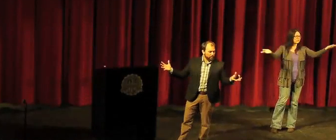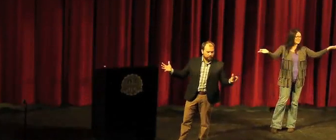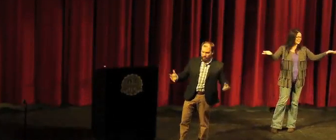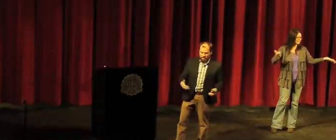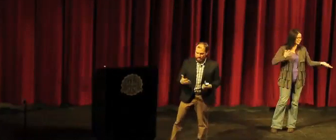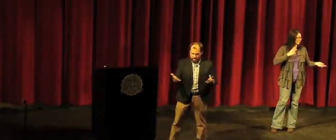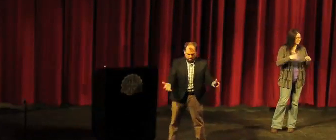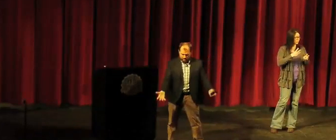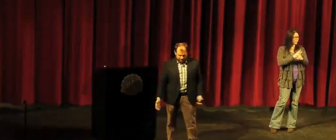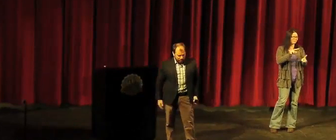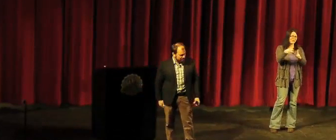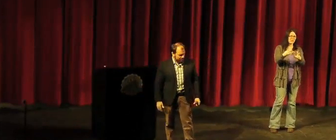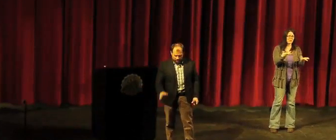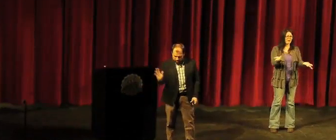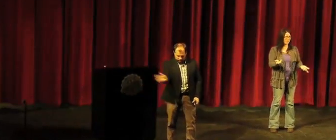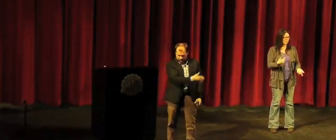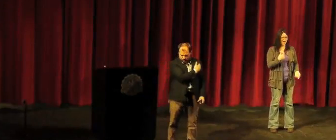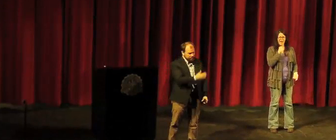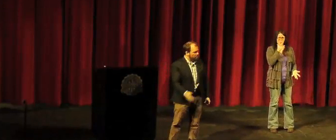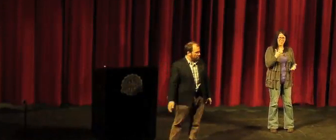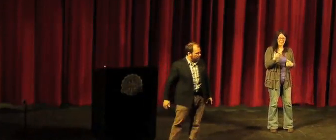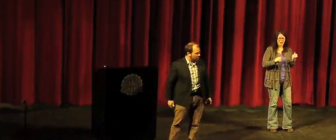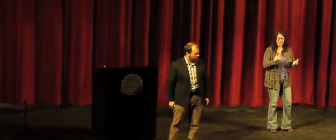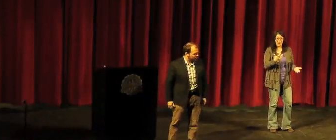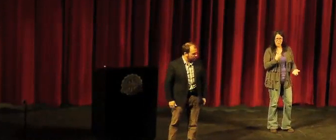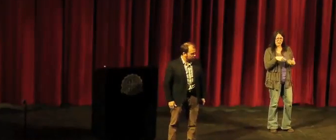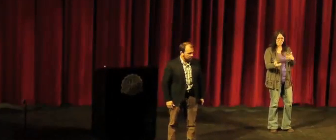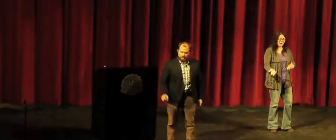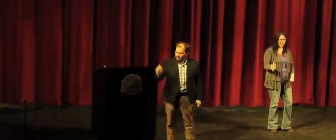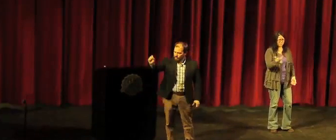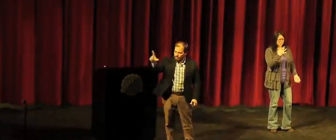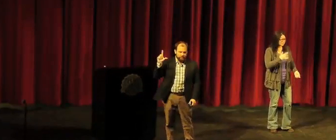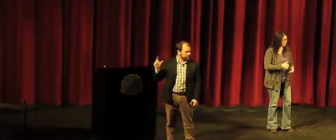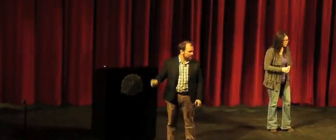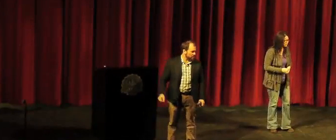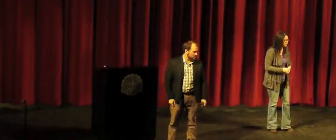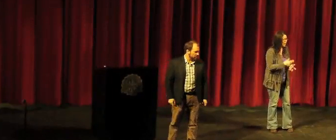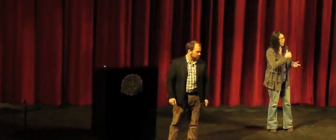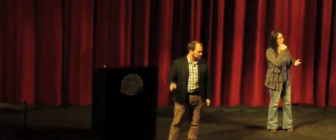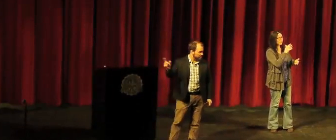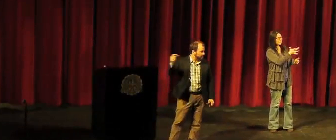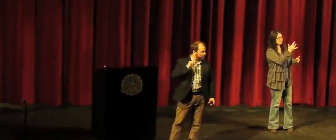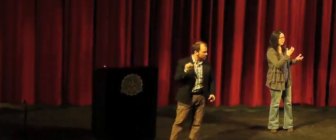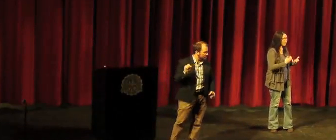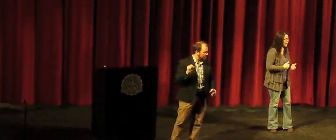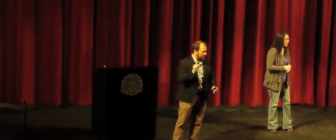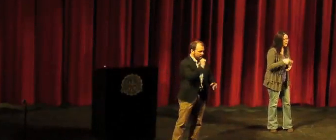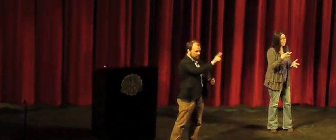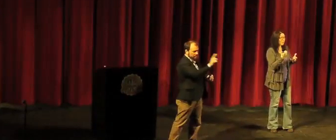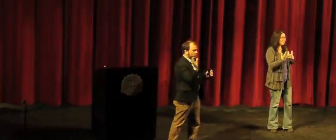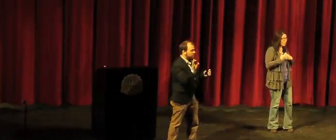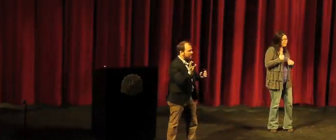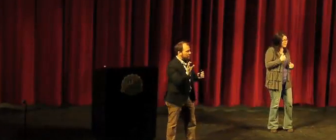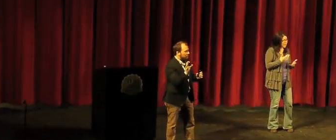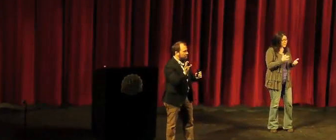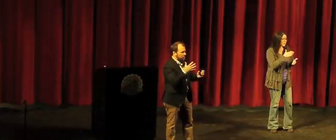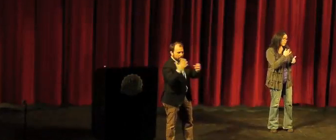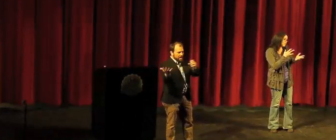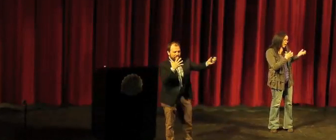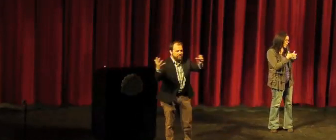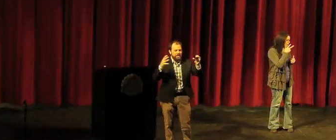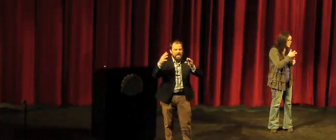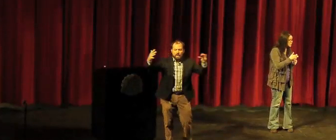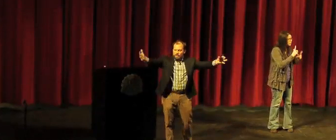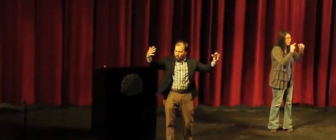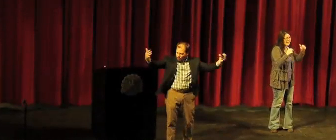my worldview. It's like, well, I don't want this car. I want the car I want. I want the girls I want. I want them to want me. I want the music I want to listen to.